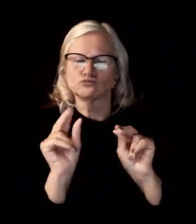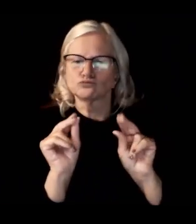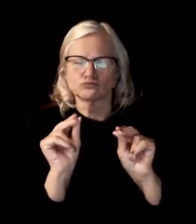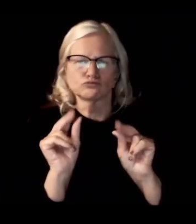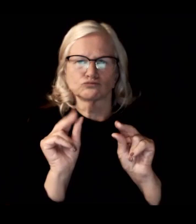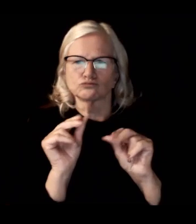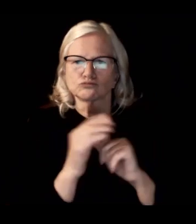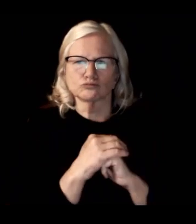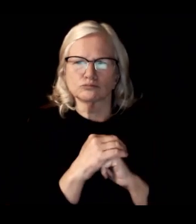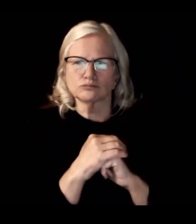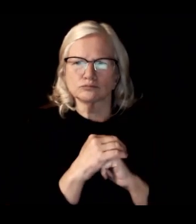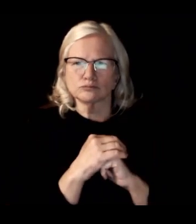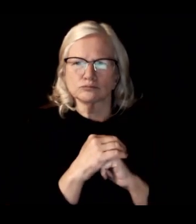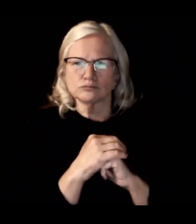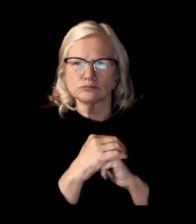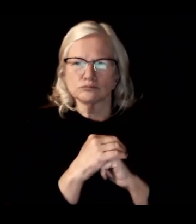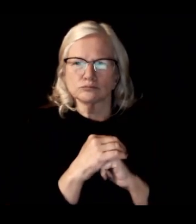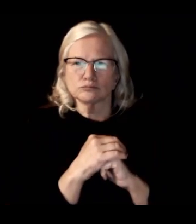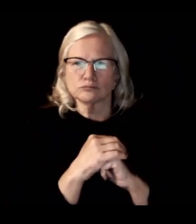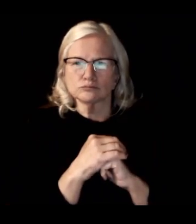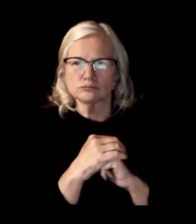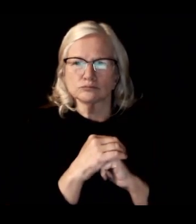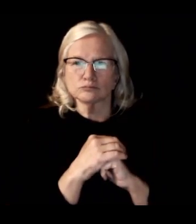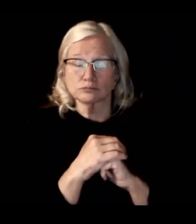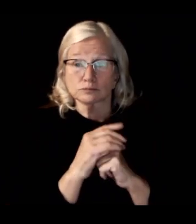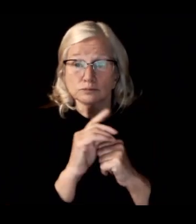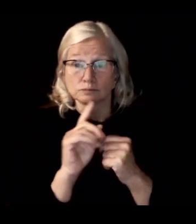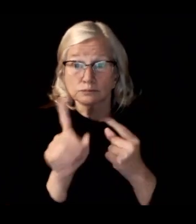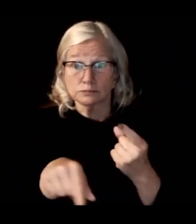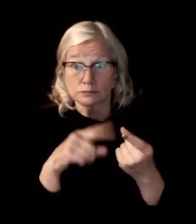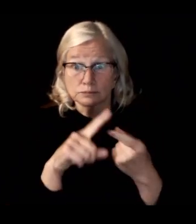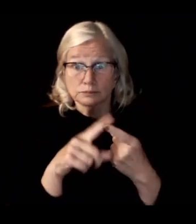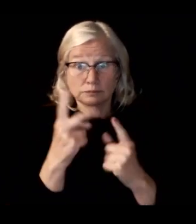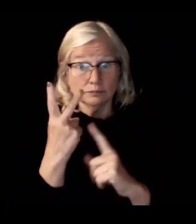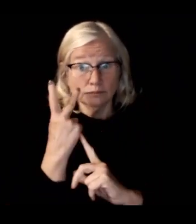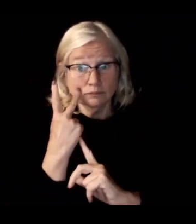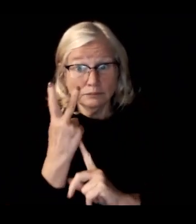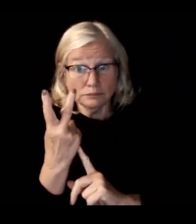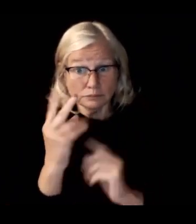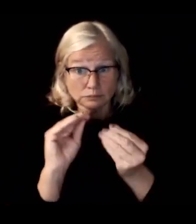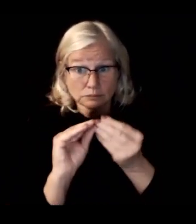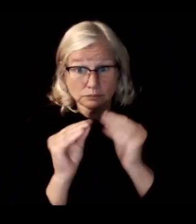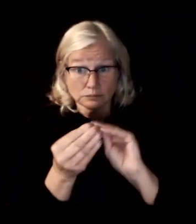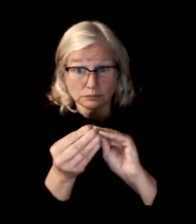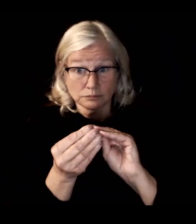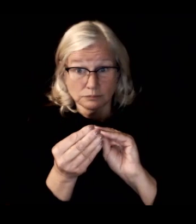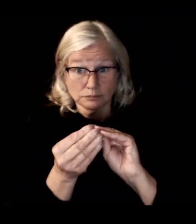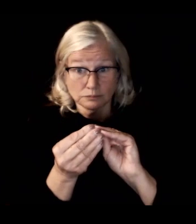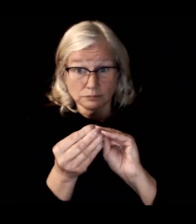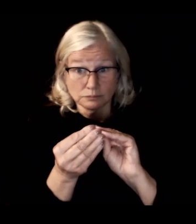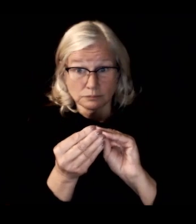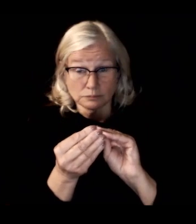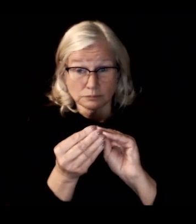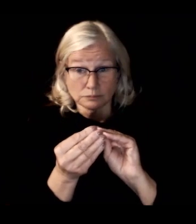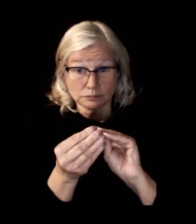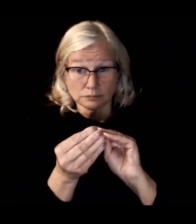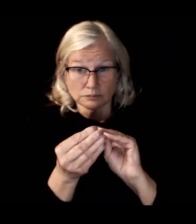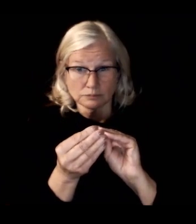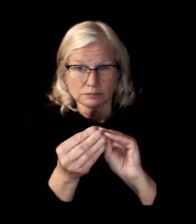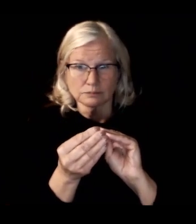common time that we would see cases be reported, occur would be 5 to 7